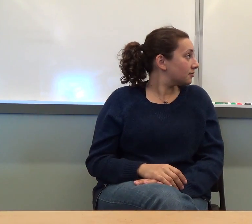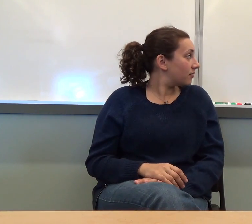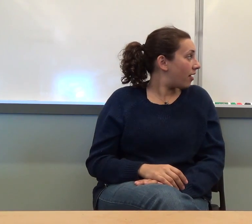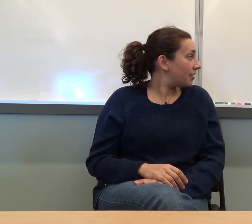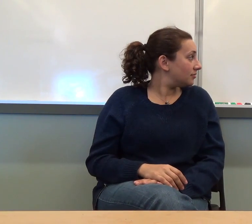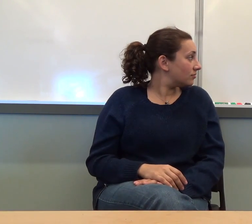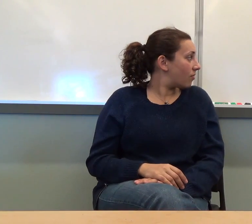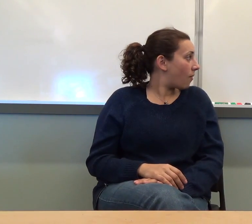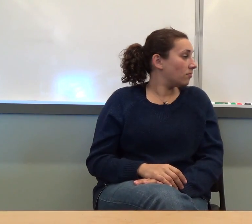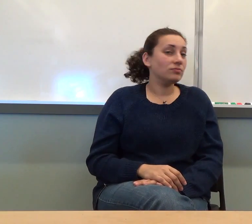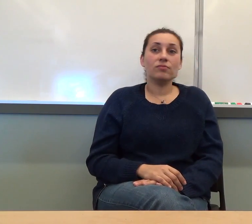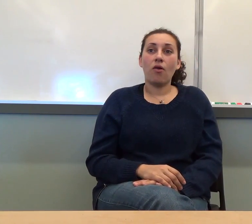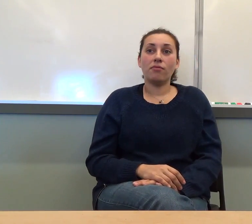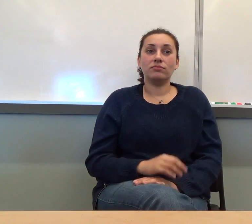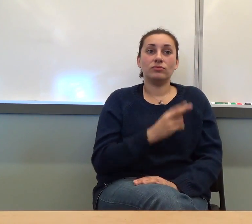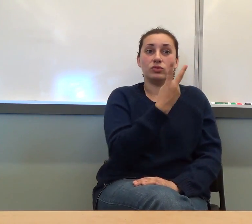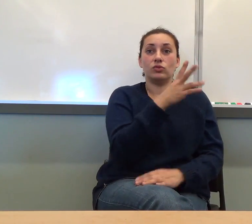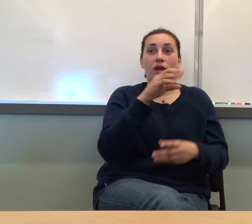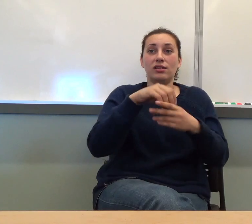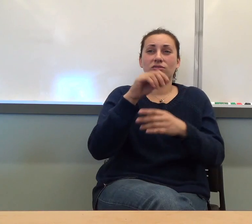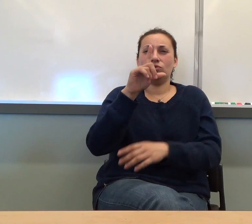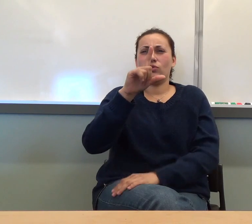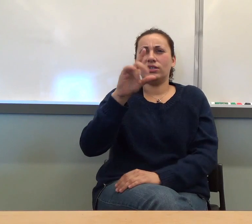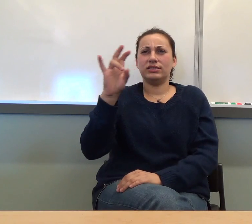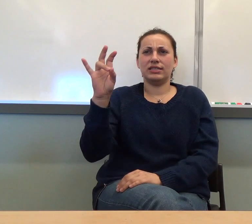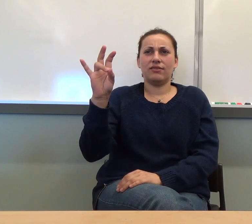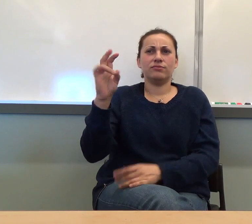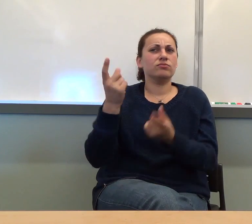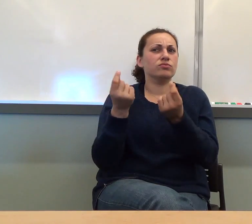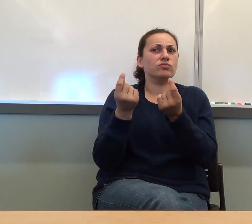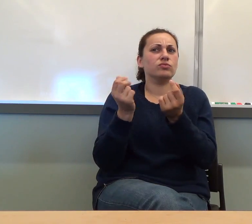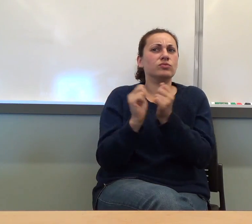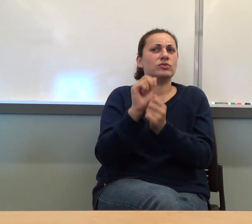27. Now 27, where are we going to go with that?